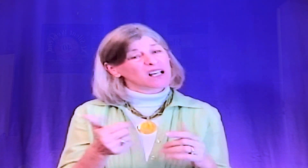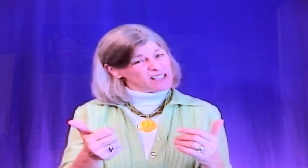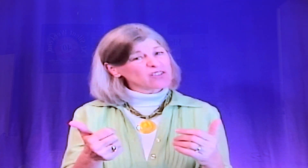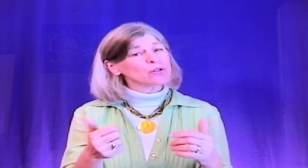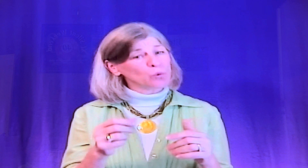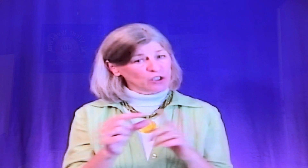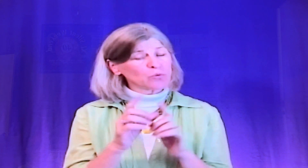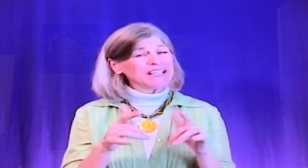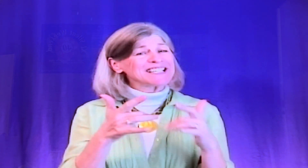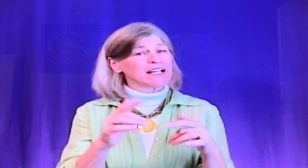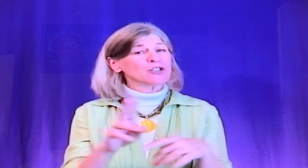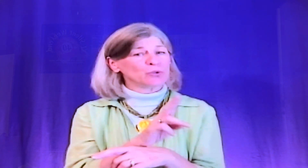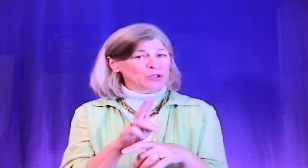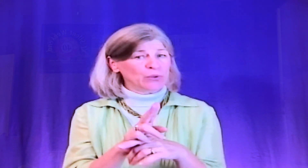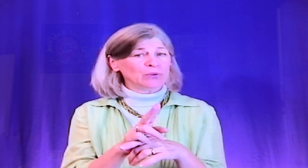these are the words we tend to use